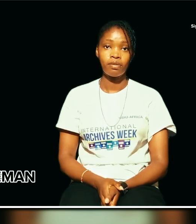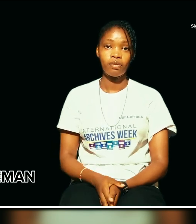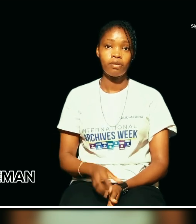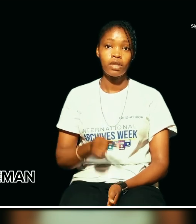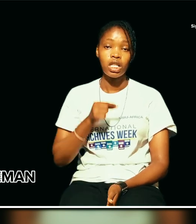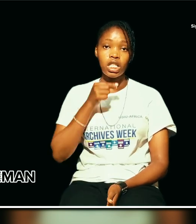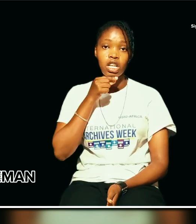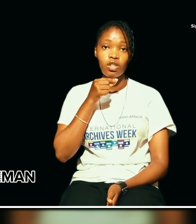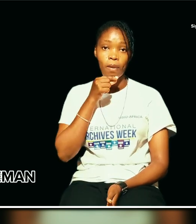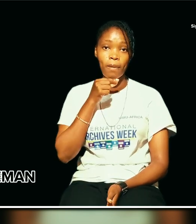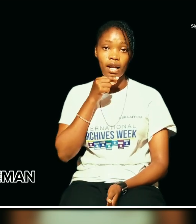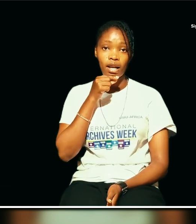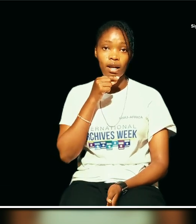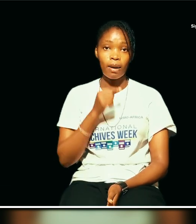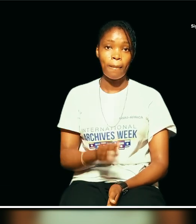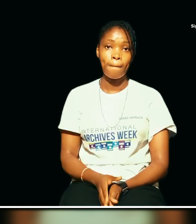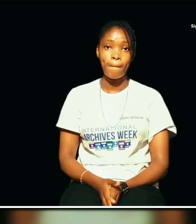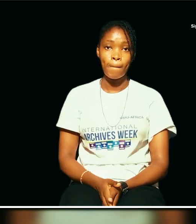gentleman,